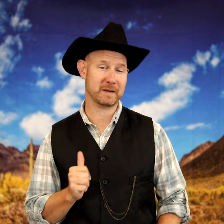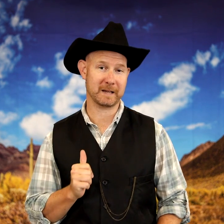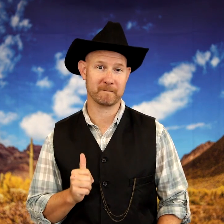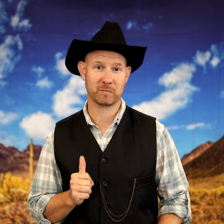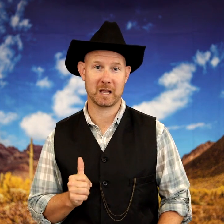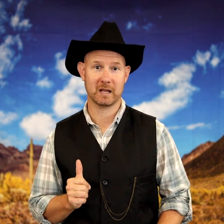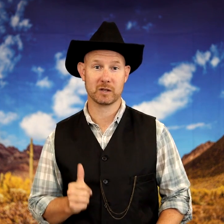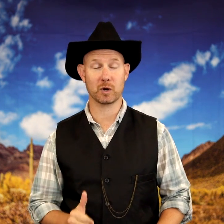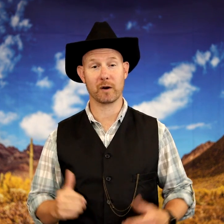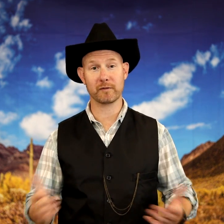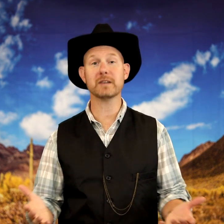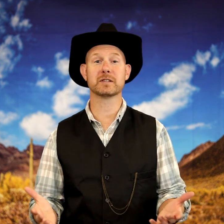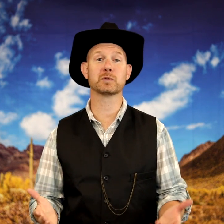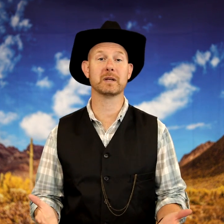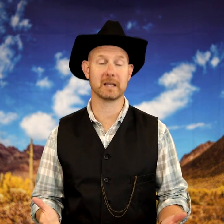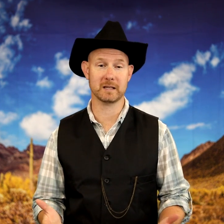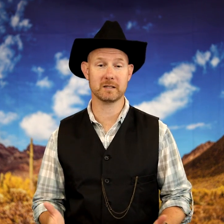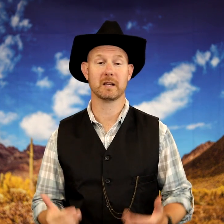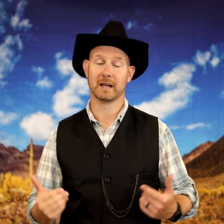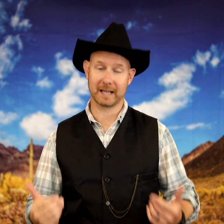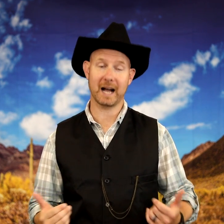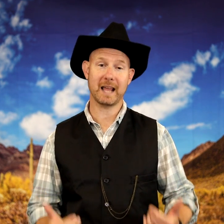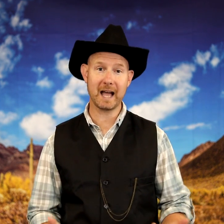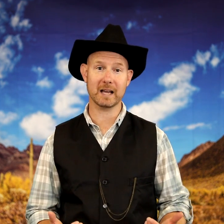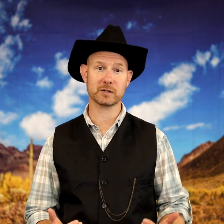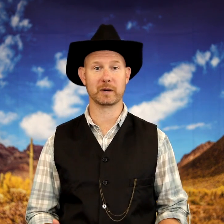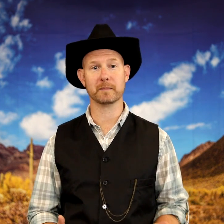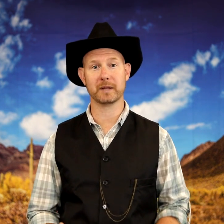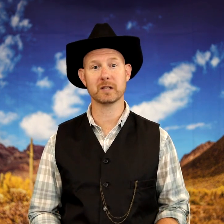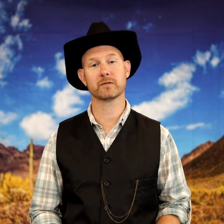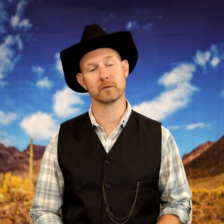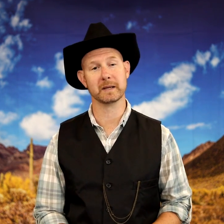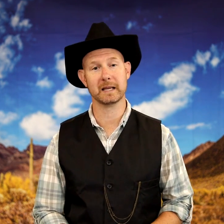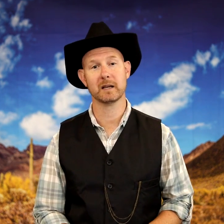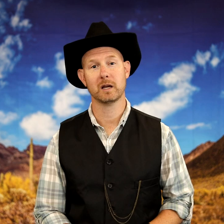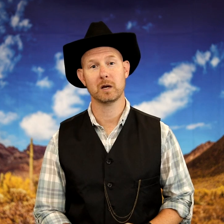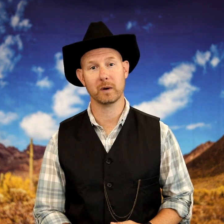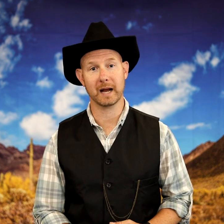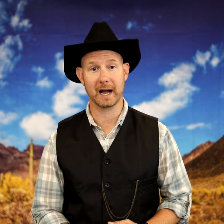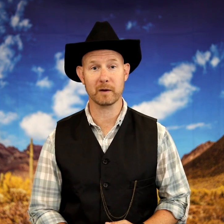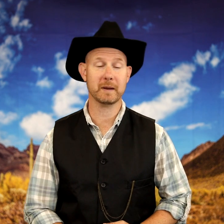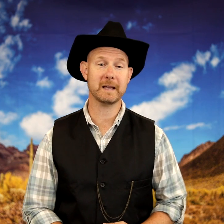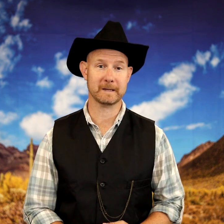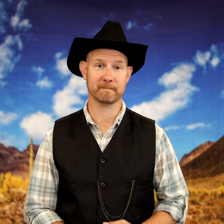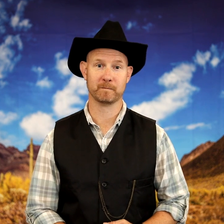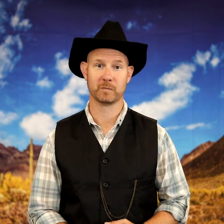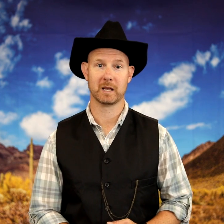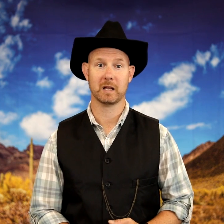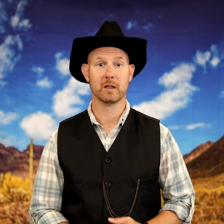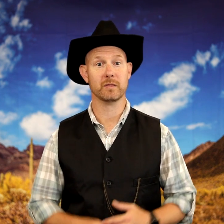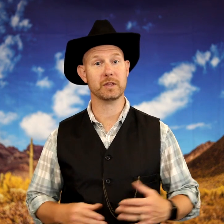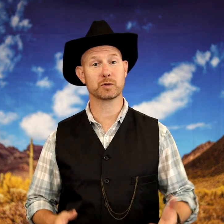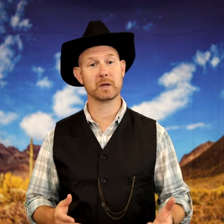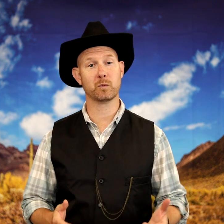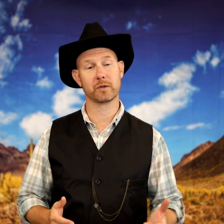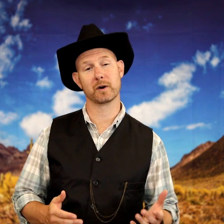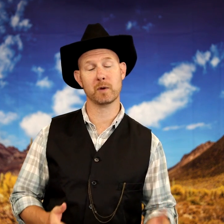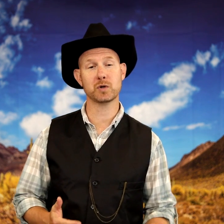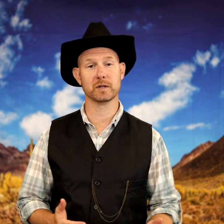me. So our phrase this week is, God has great plans for me when I obey him. This week, with our motions,